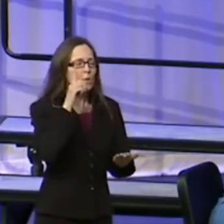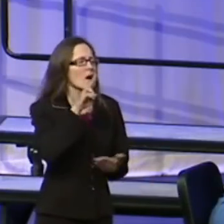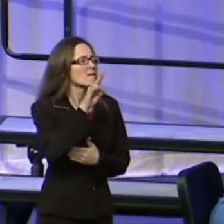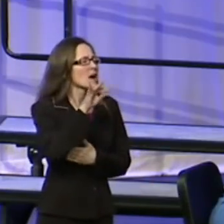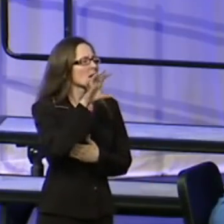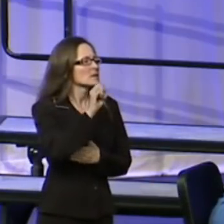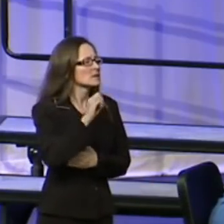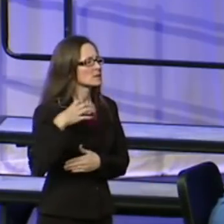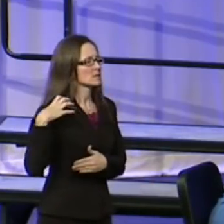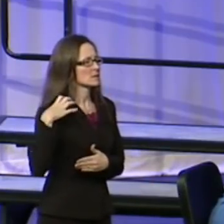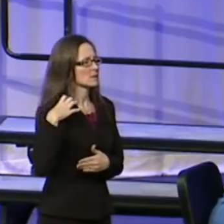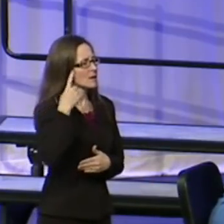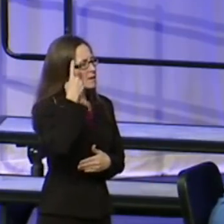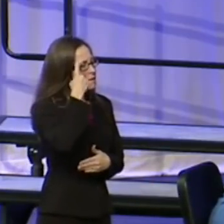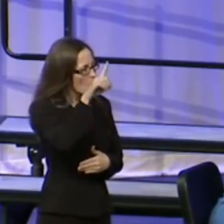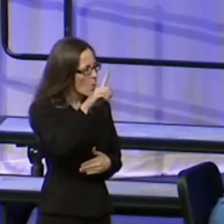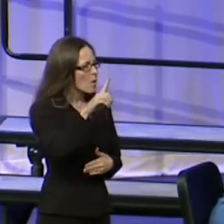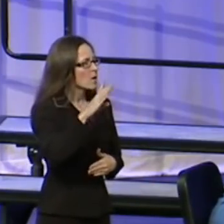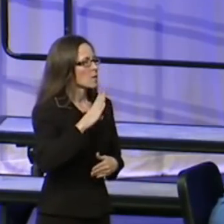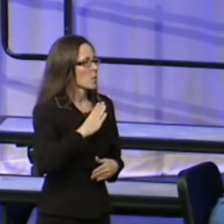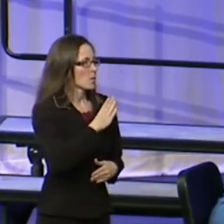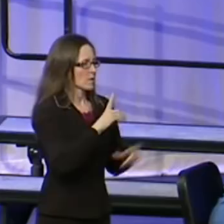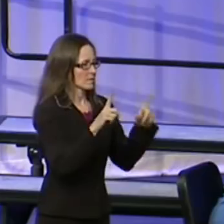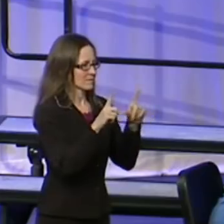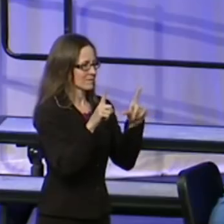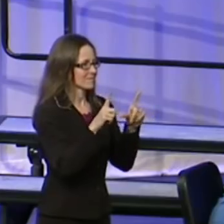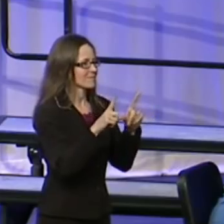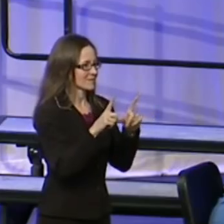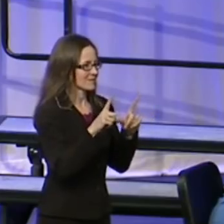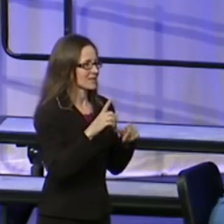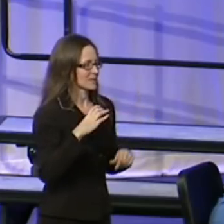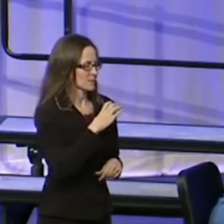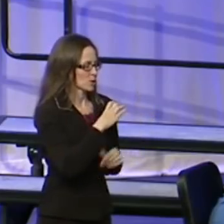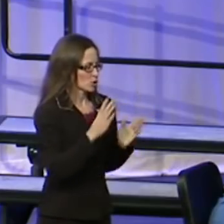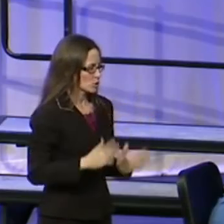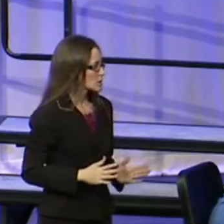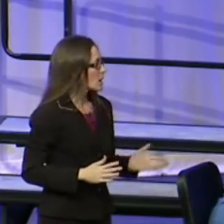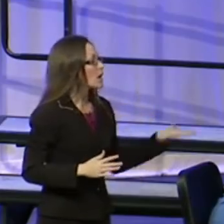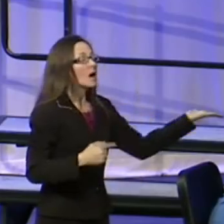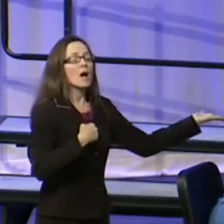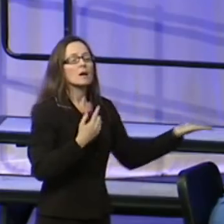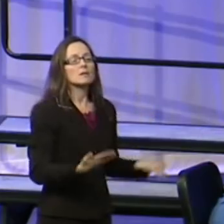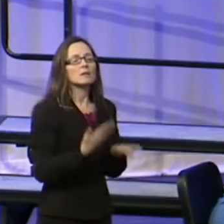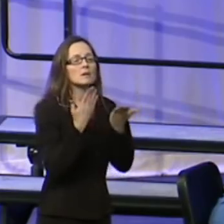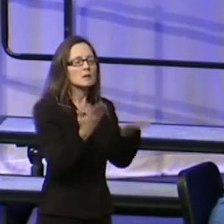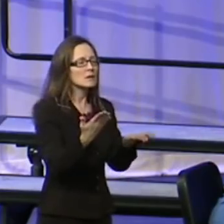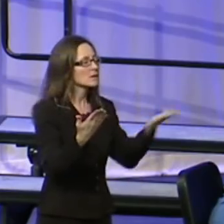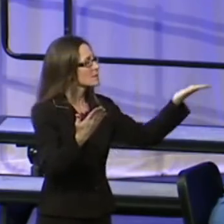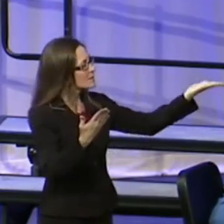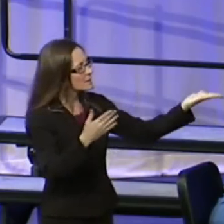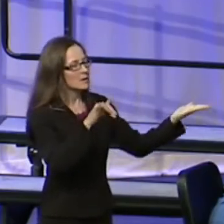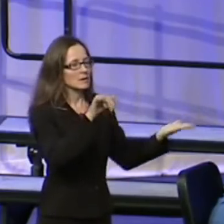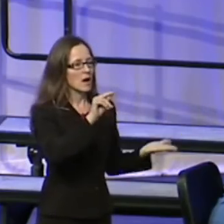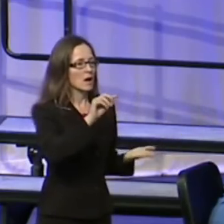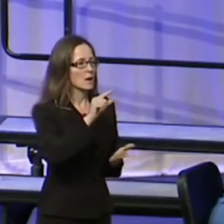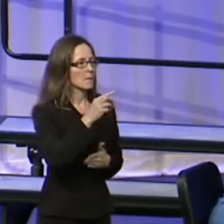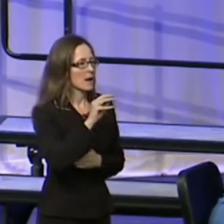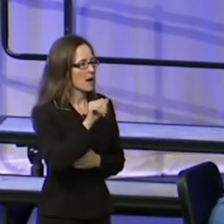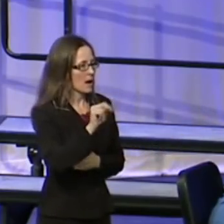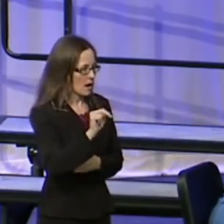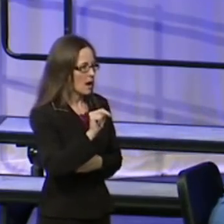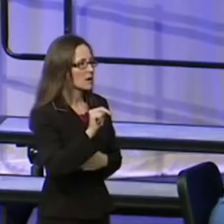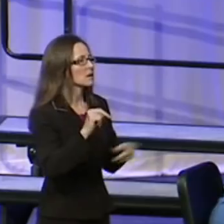of the Board of License Commissioners. I nominate David Yungmann to be vice chairperson of the Board of License Commissioners. I